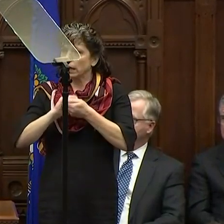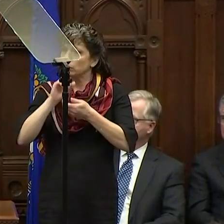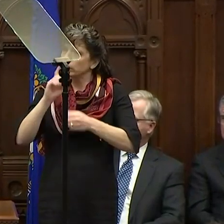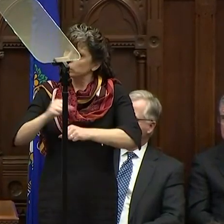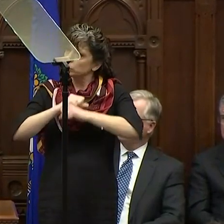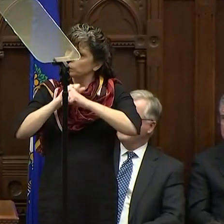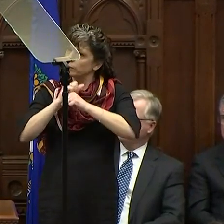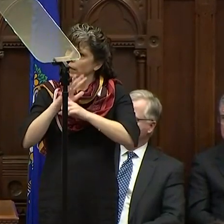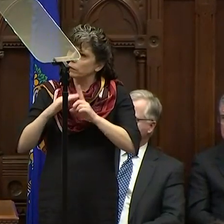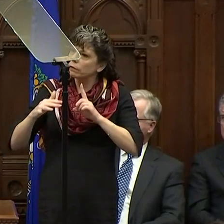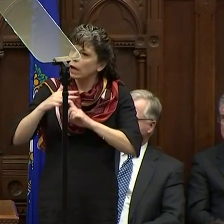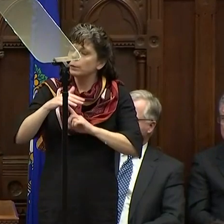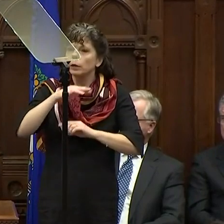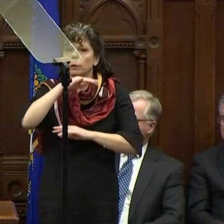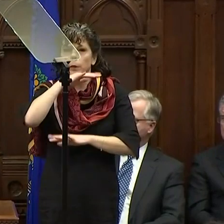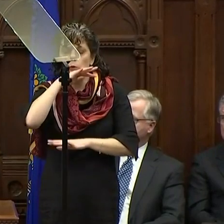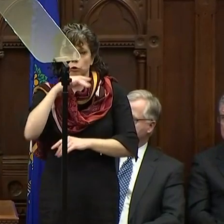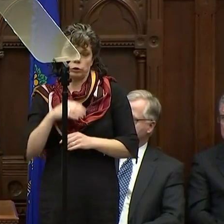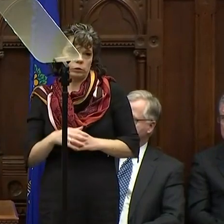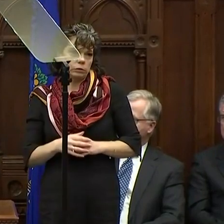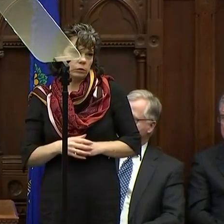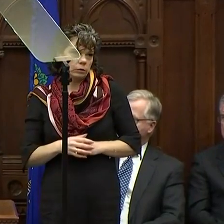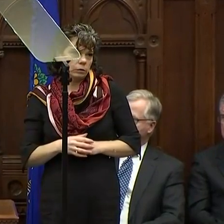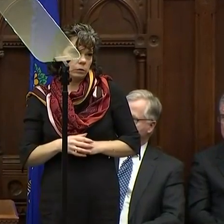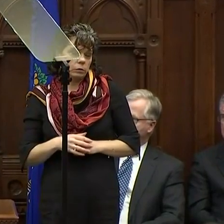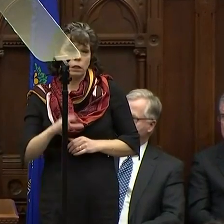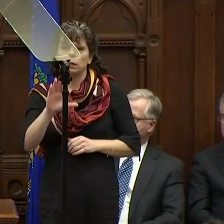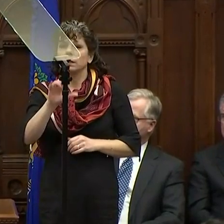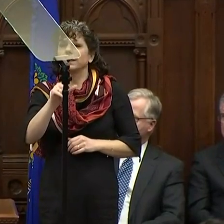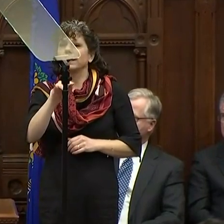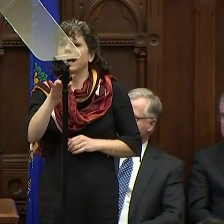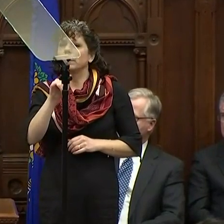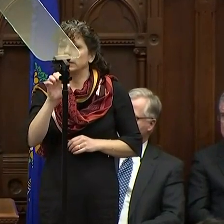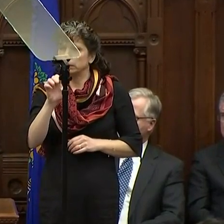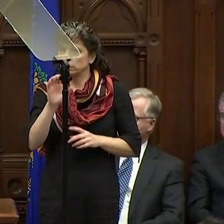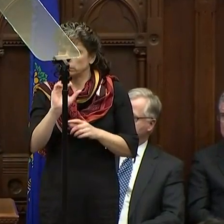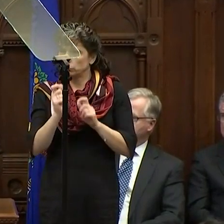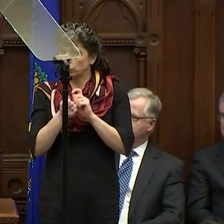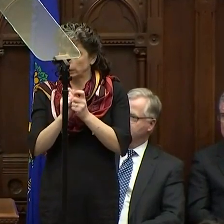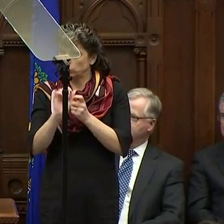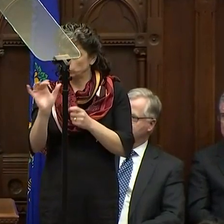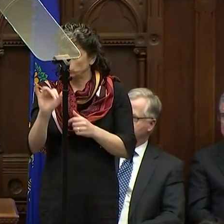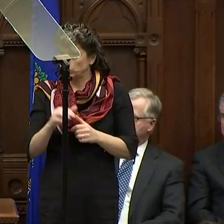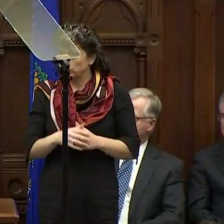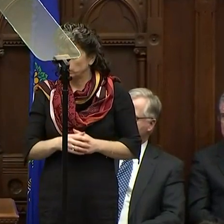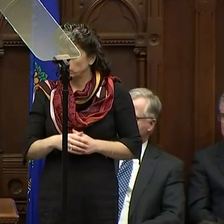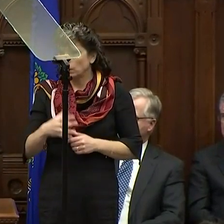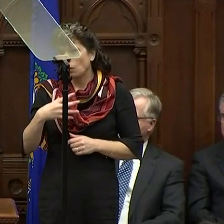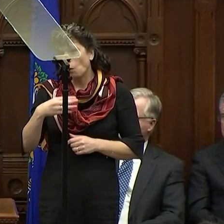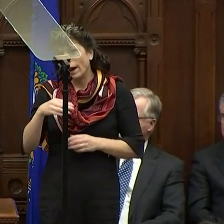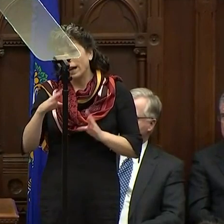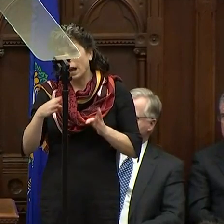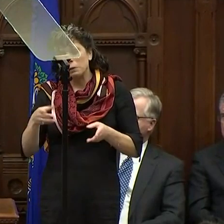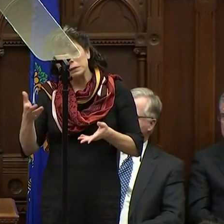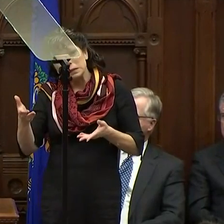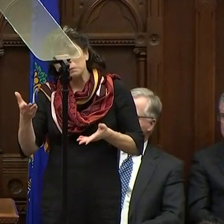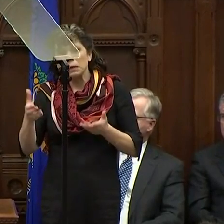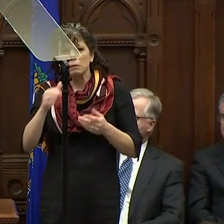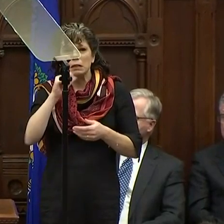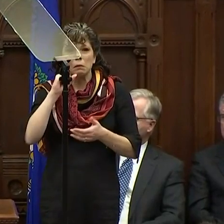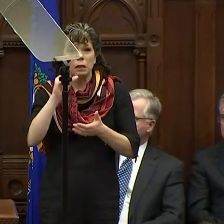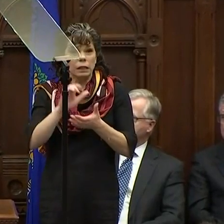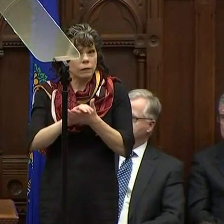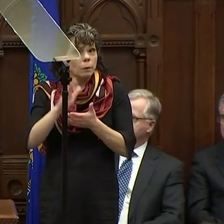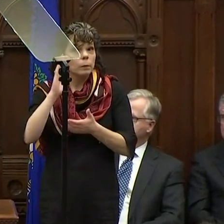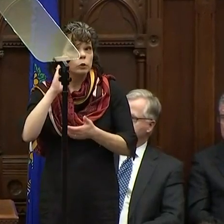environment against pollution and climate change. The White House may not believe in climate change, but you